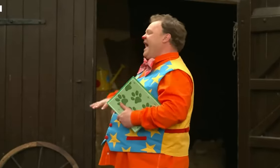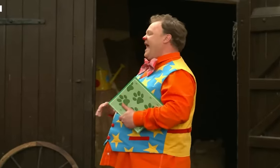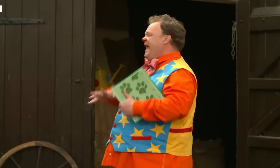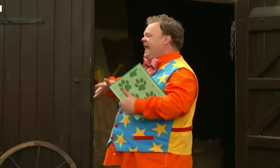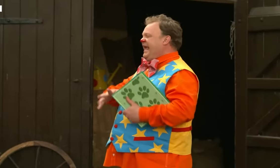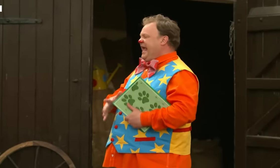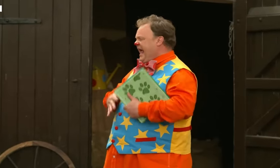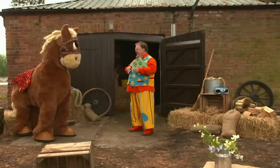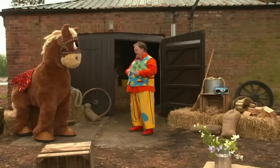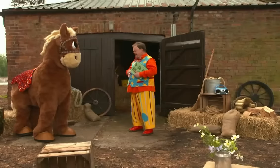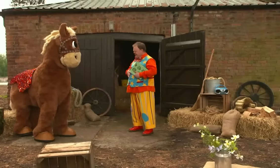Yeah.